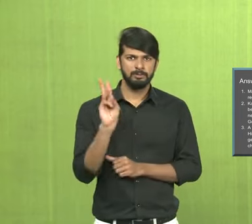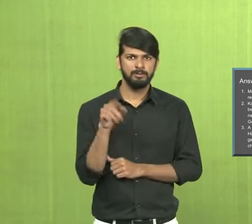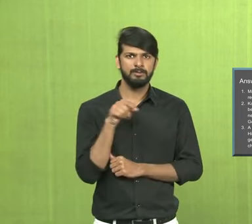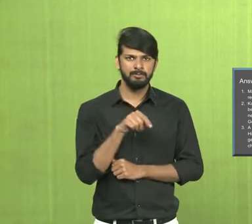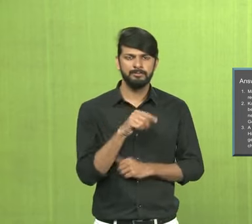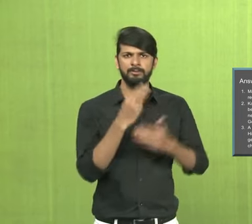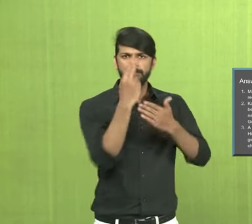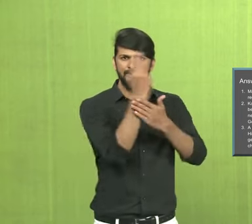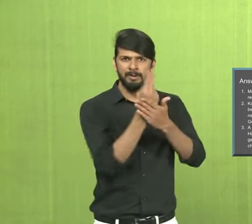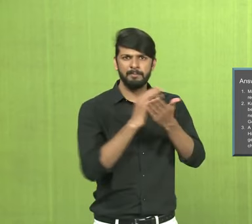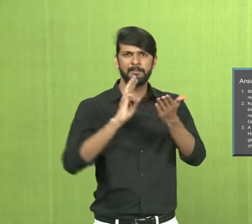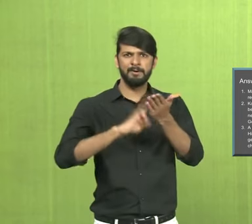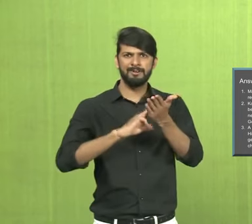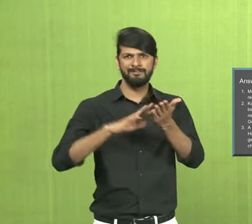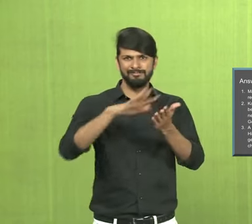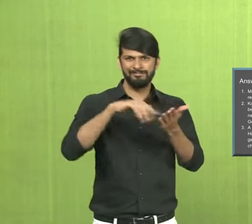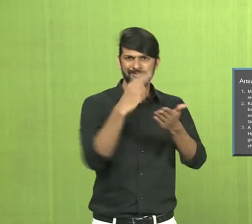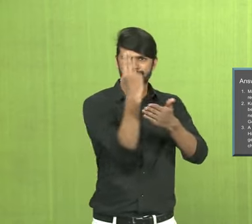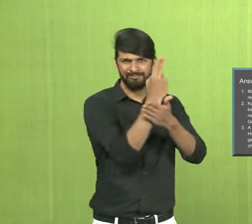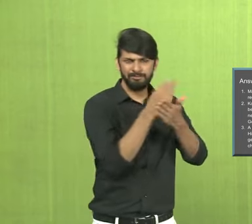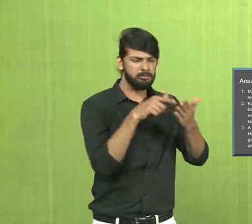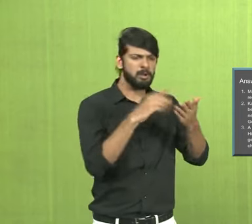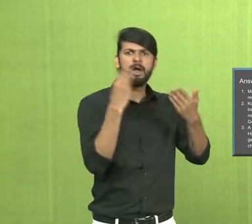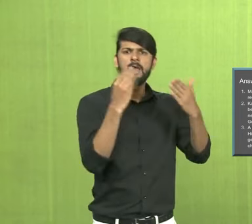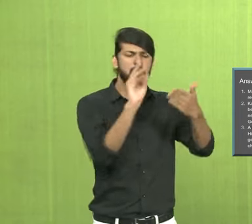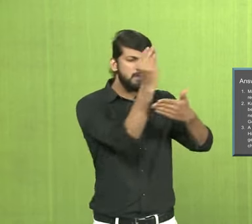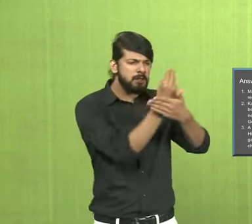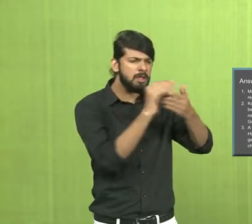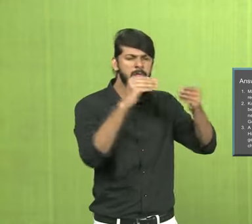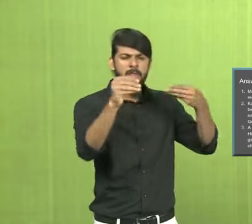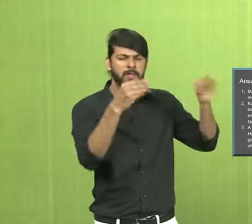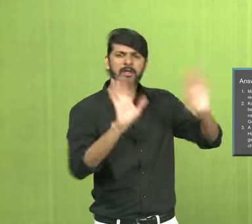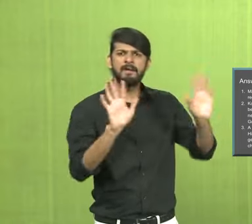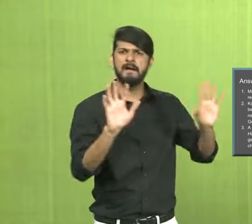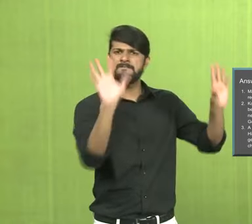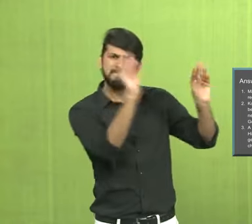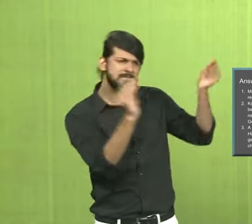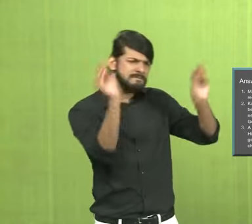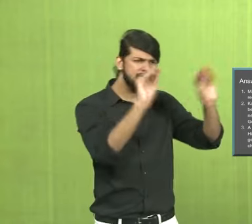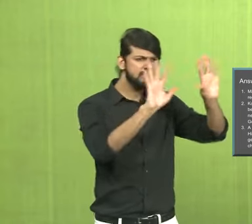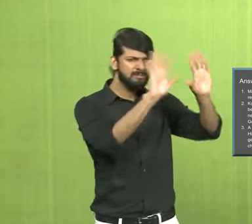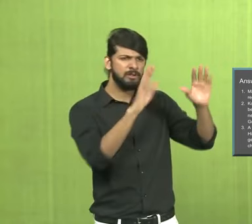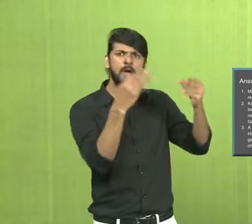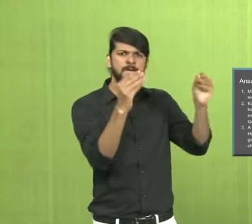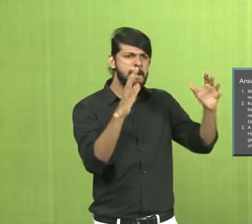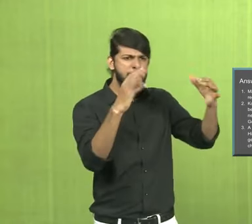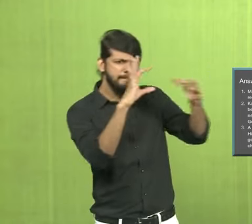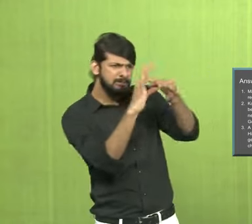Answer number 3. A Madhubani painting is heavily detailed. There is